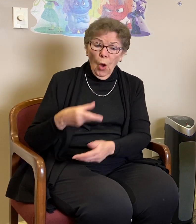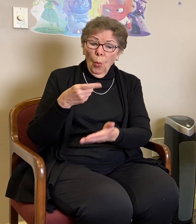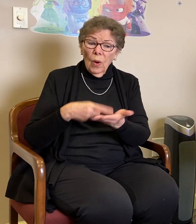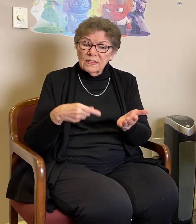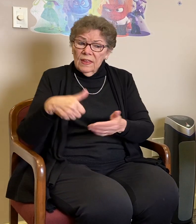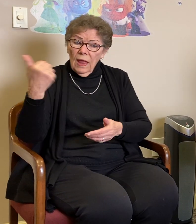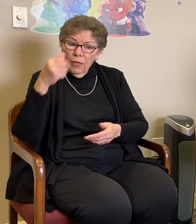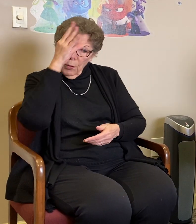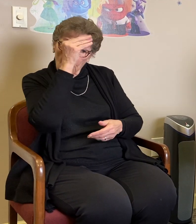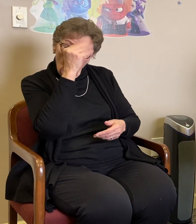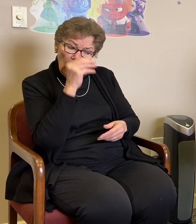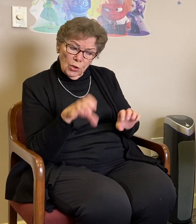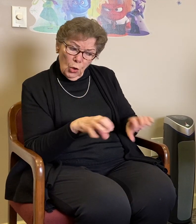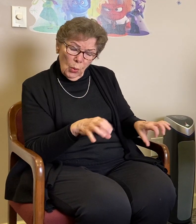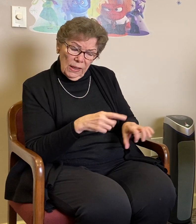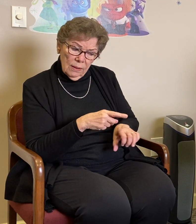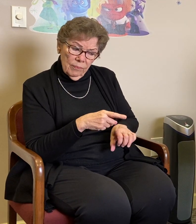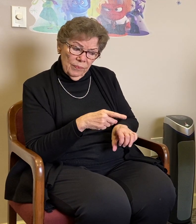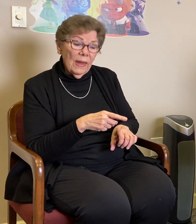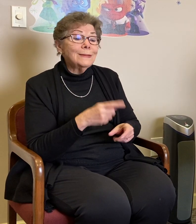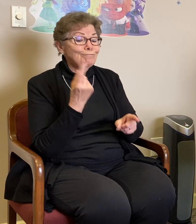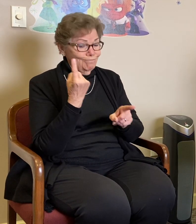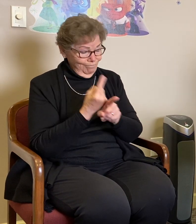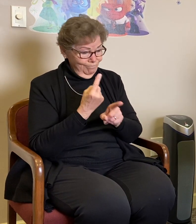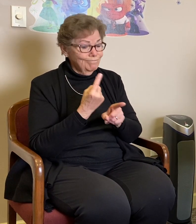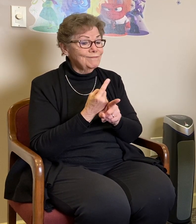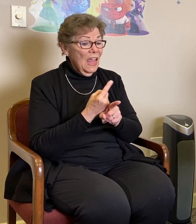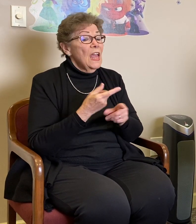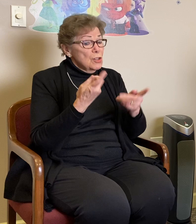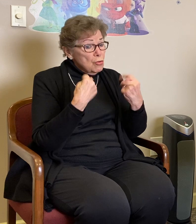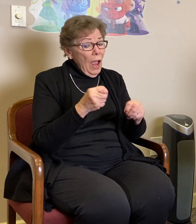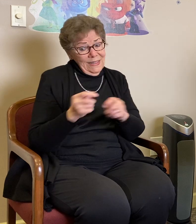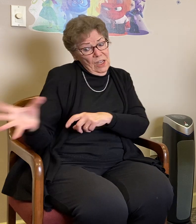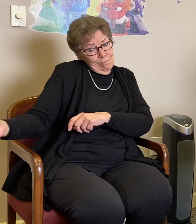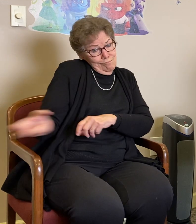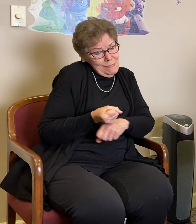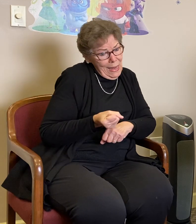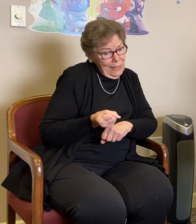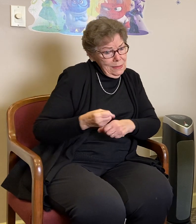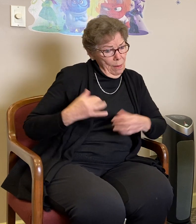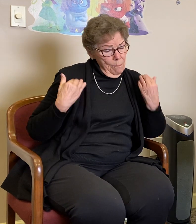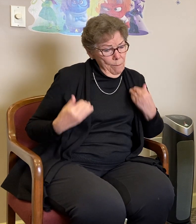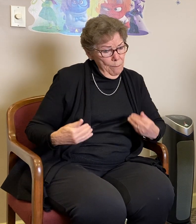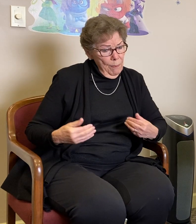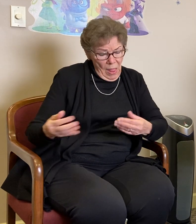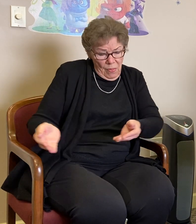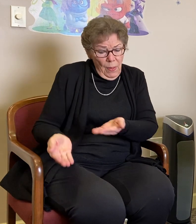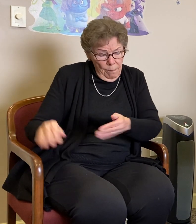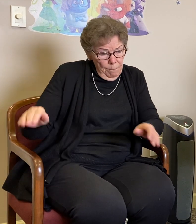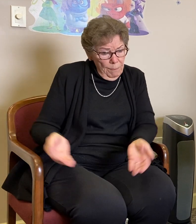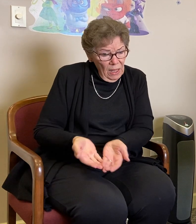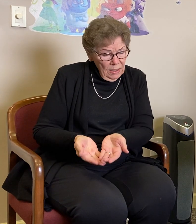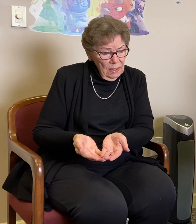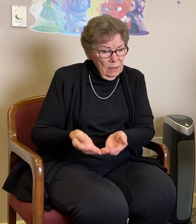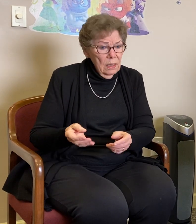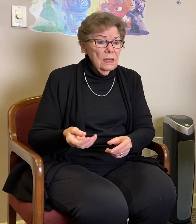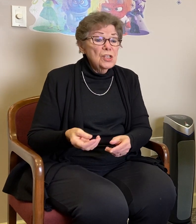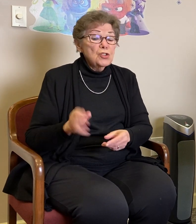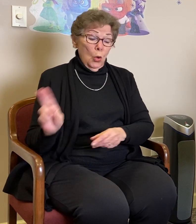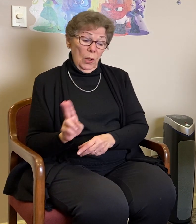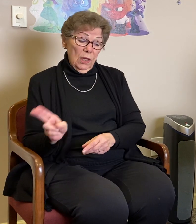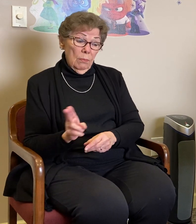boy doing? That's right, he's trying to take the bucket away and so he can use